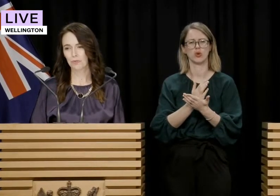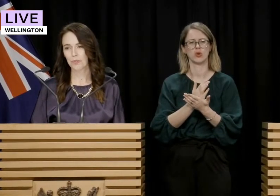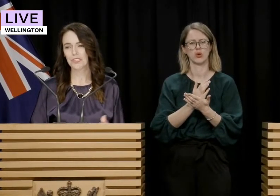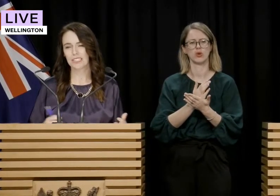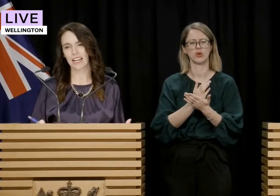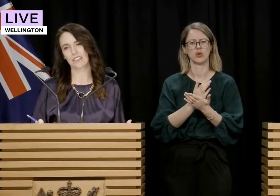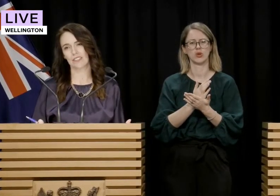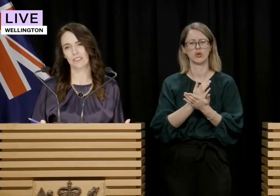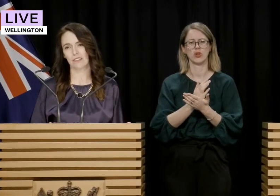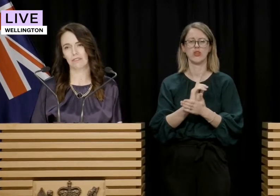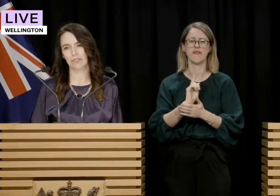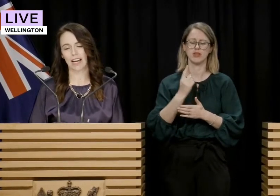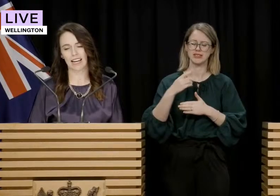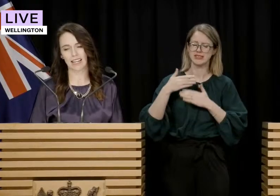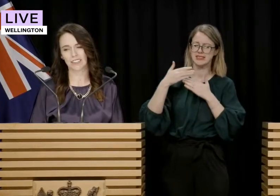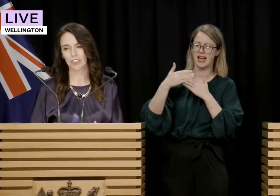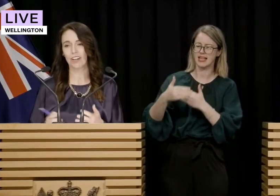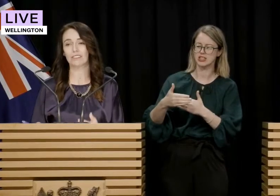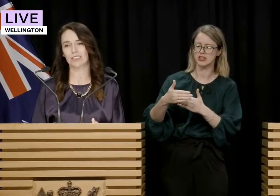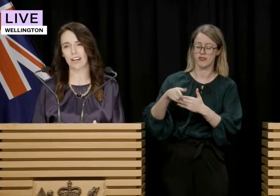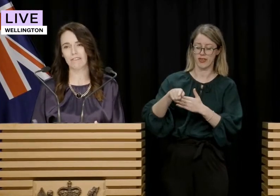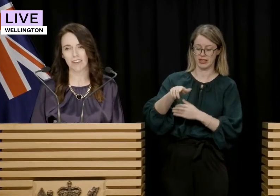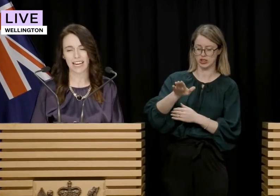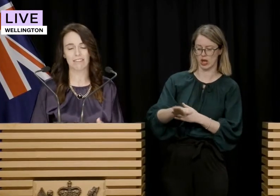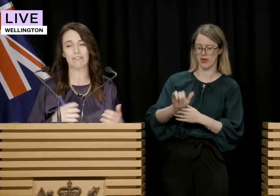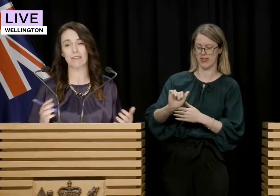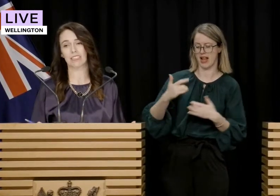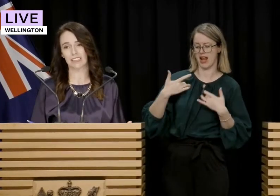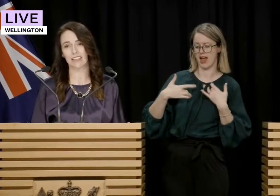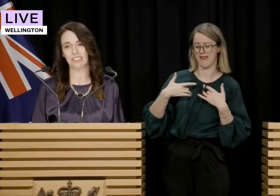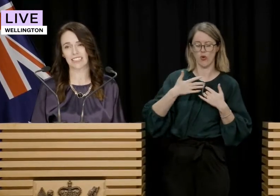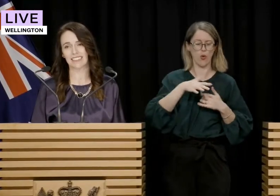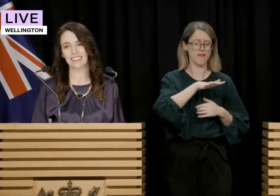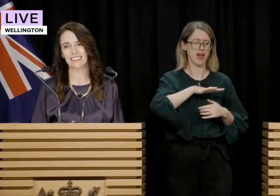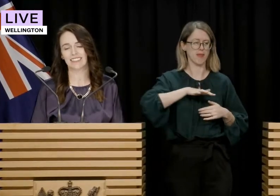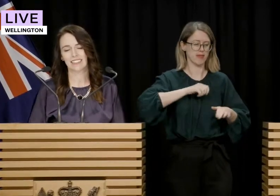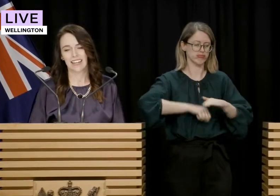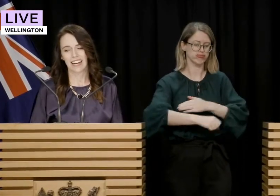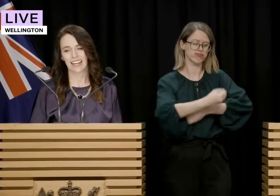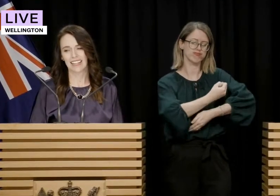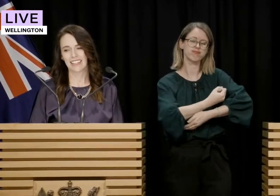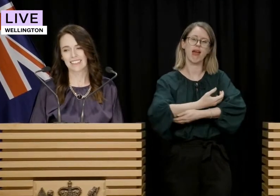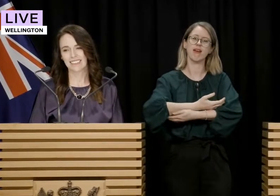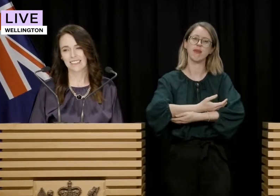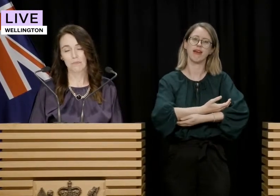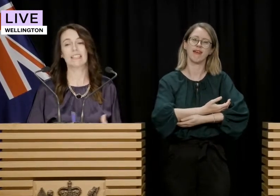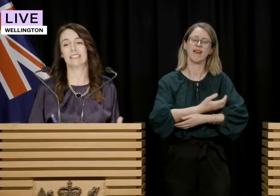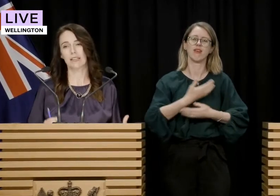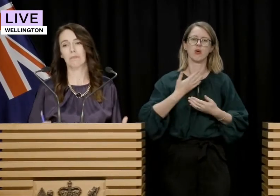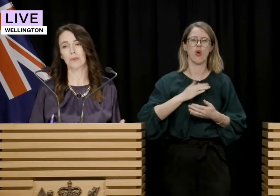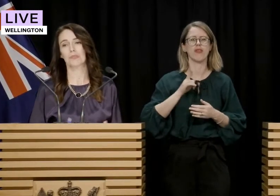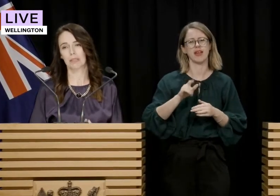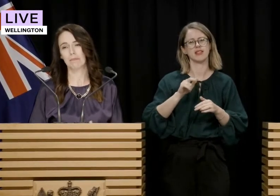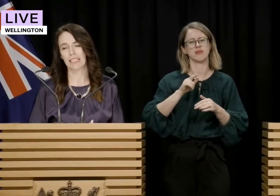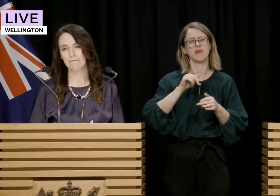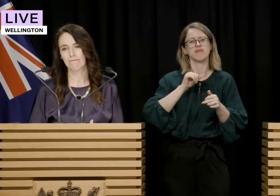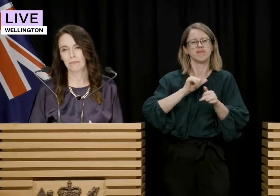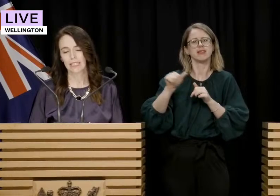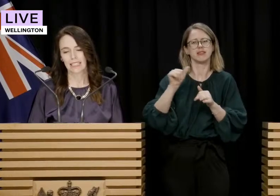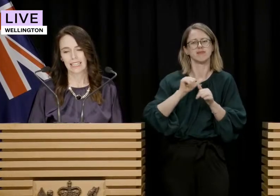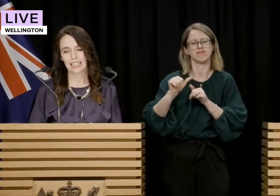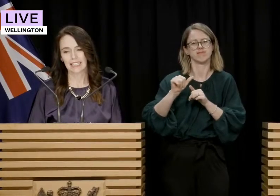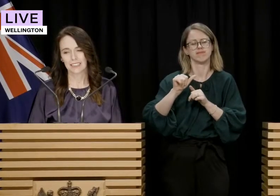the first stages of a child's life and a family's life together is the best it can possibly